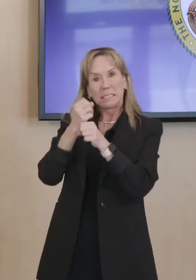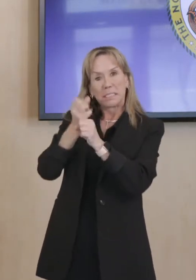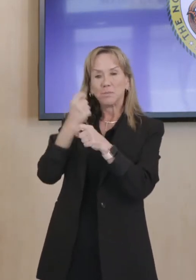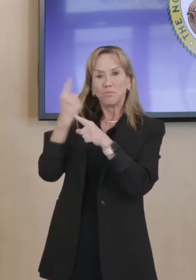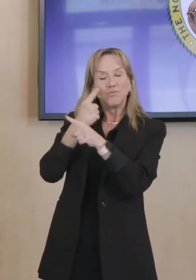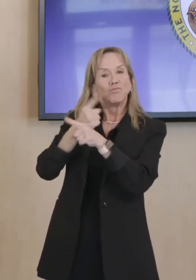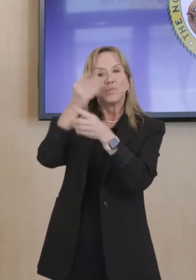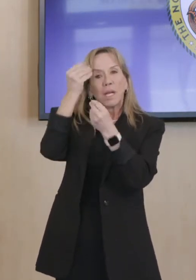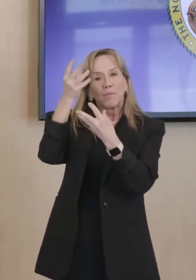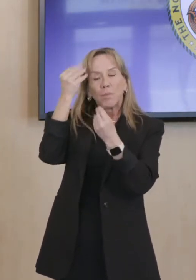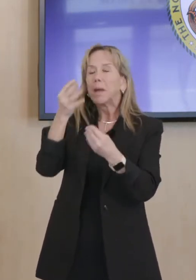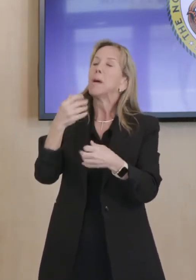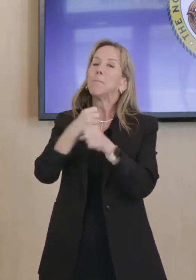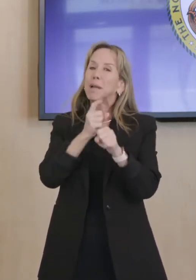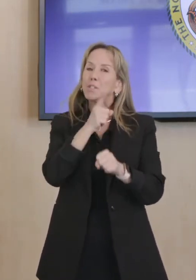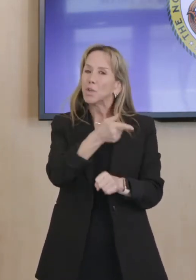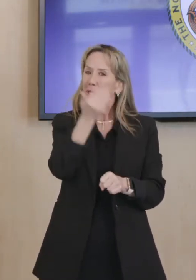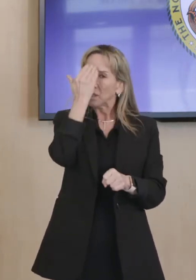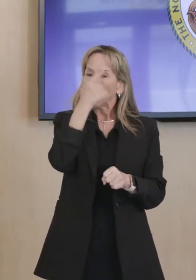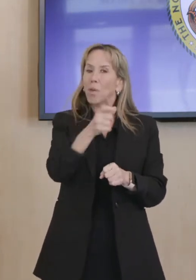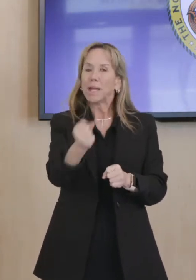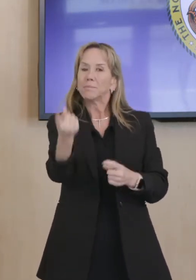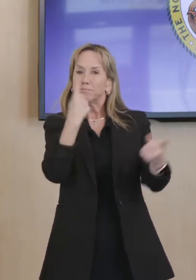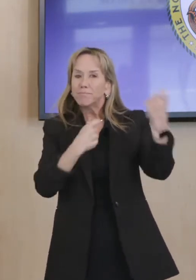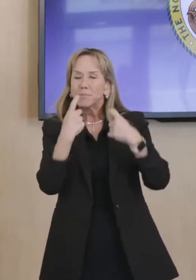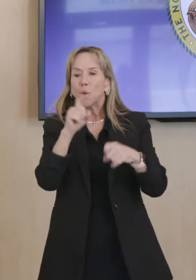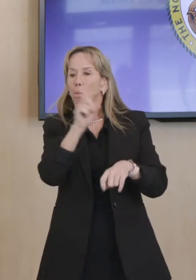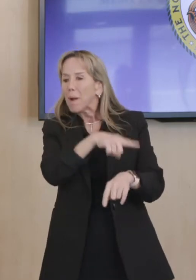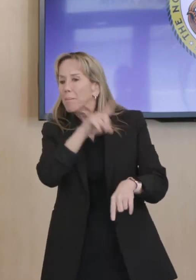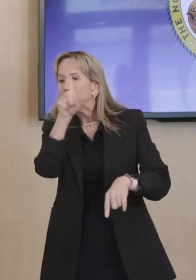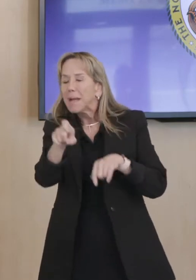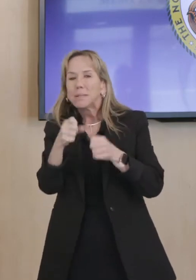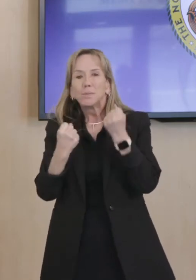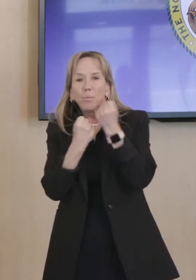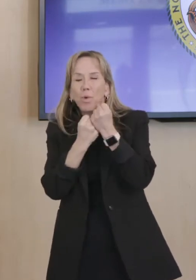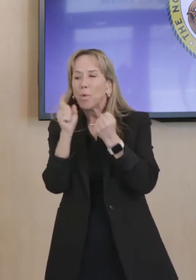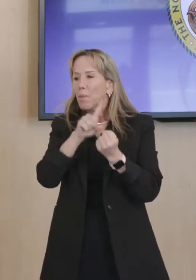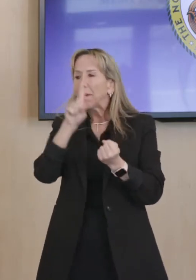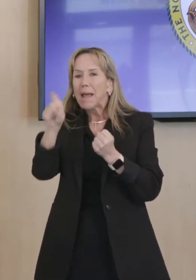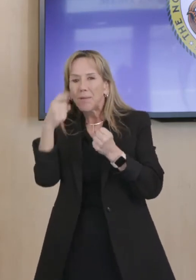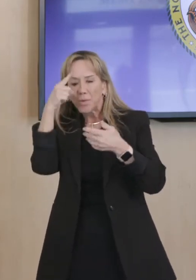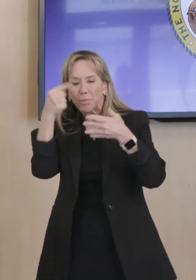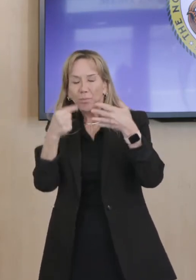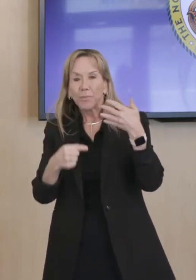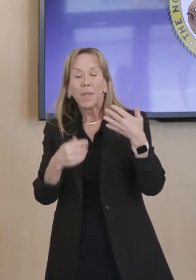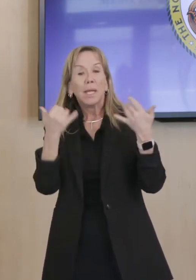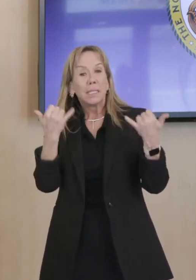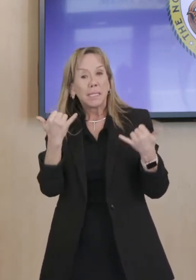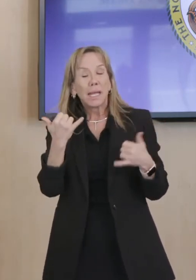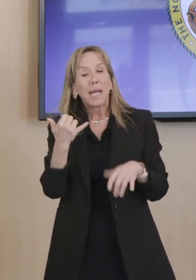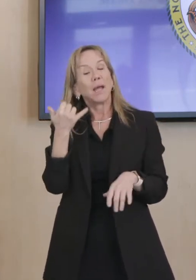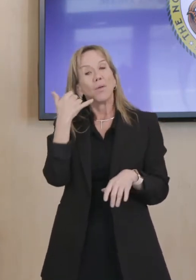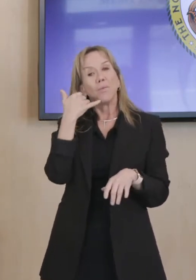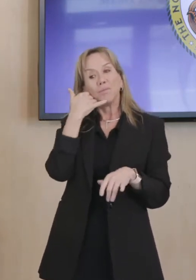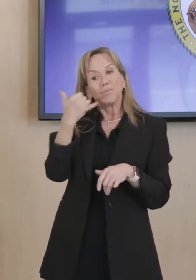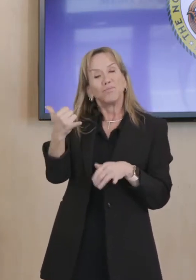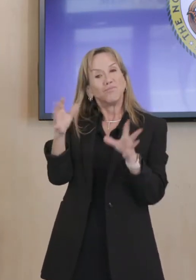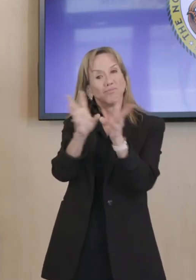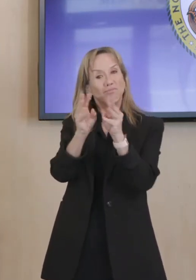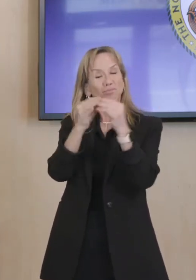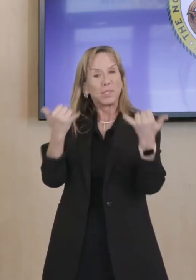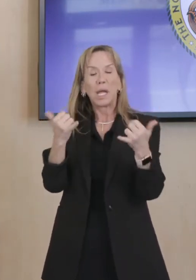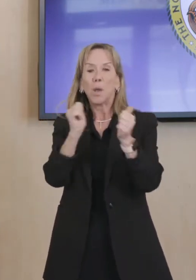need. They have a venue to ask questions, to request support and help. Today alone, we did a call with our binational partners,